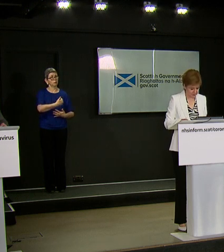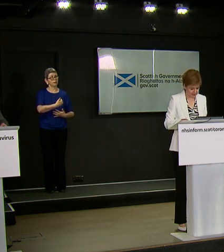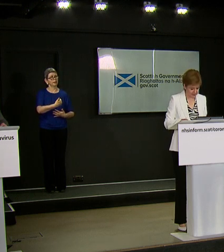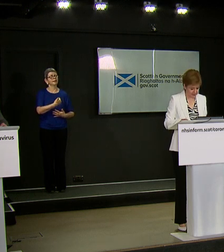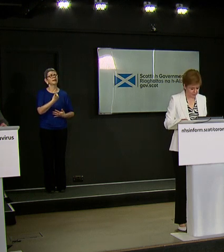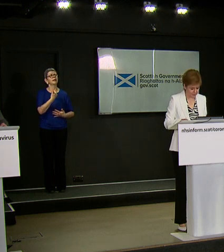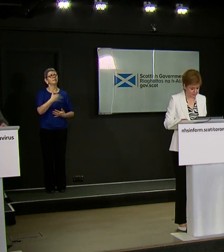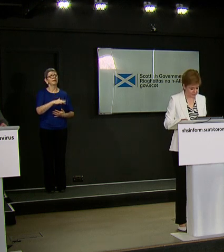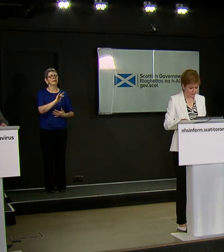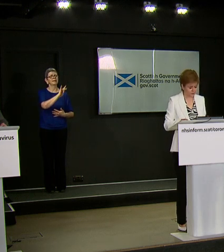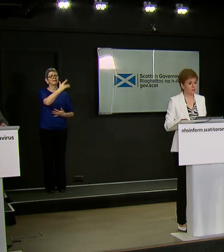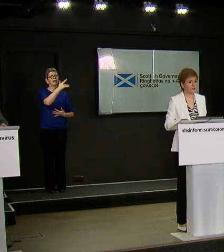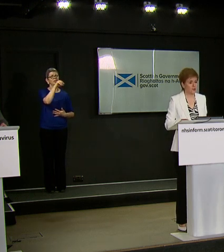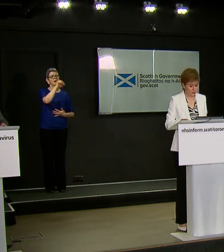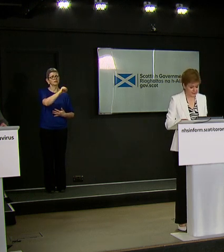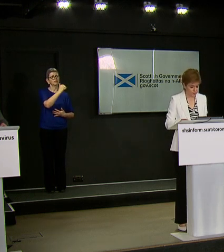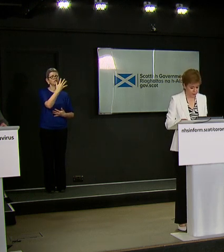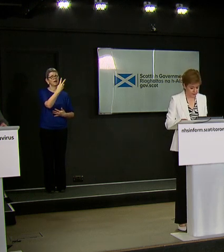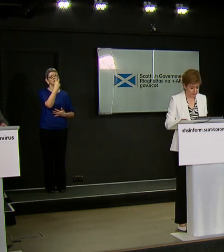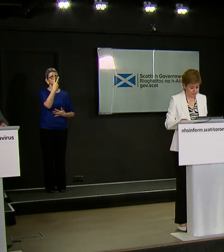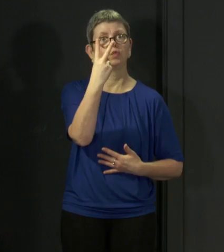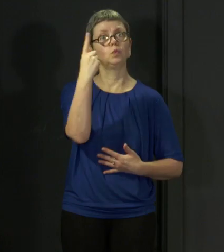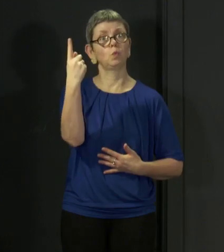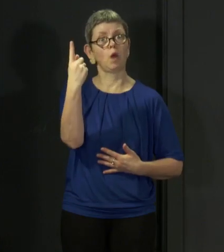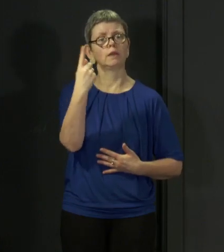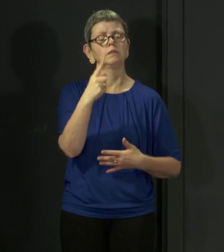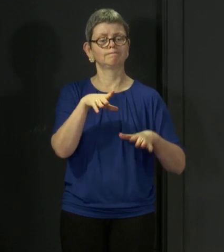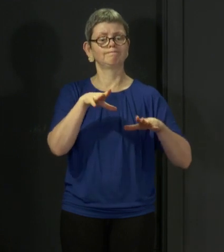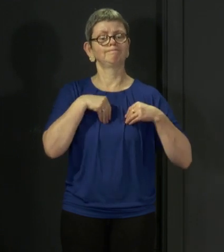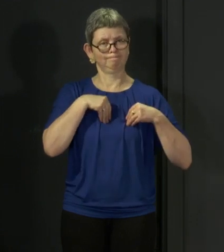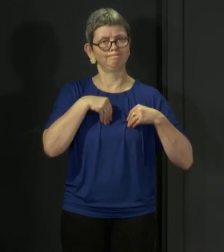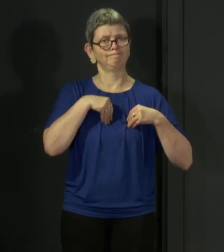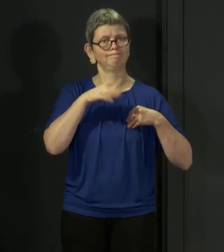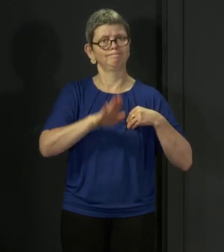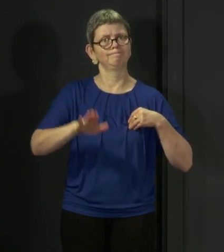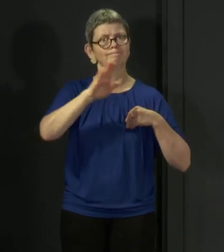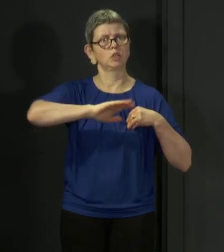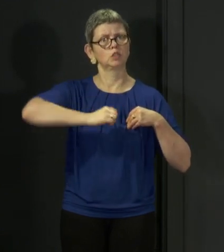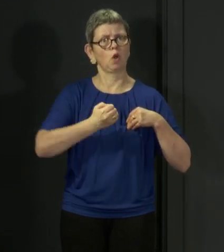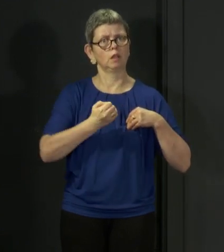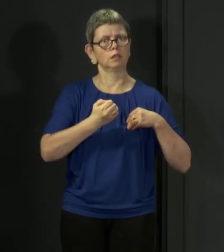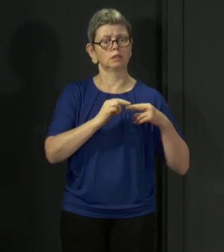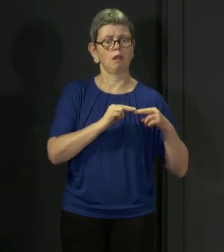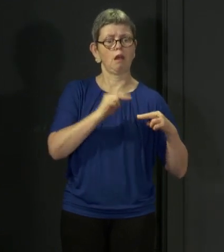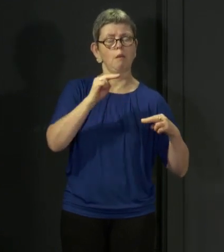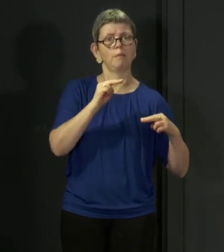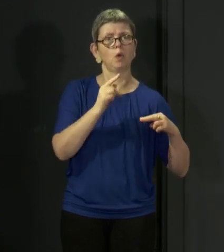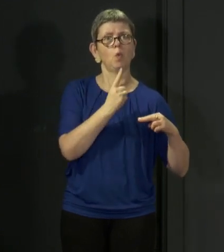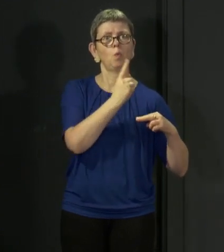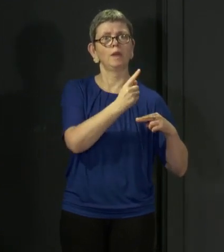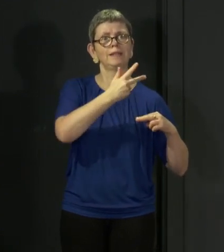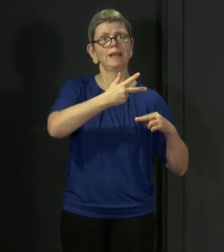have been 10,521 positive cases confirmed, which is an increase of